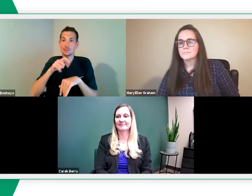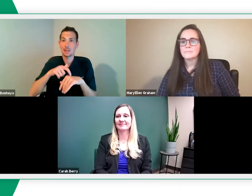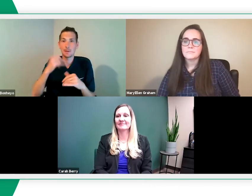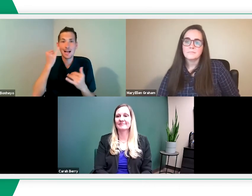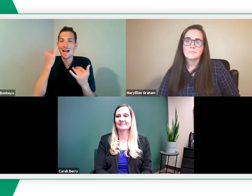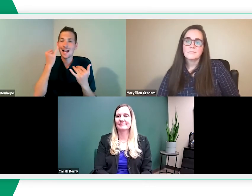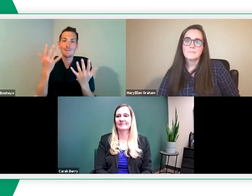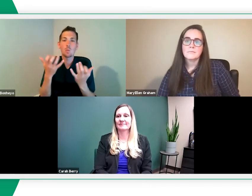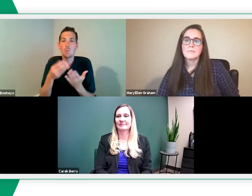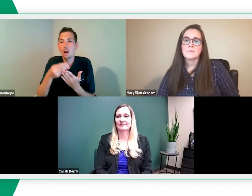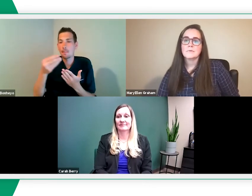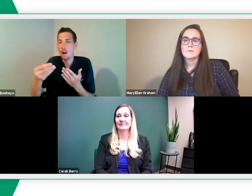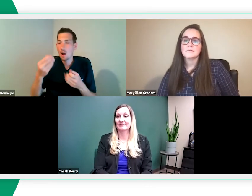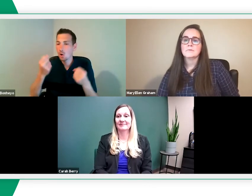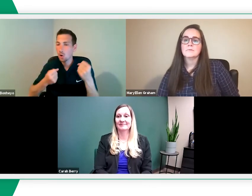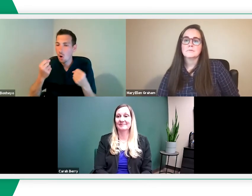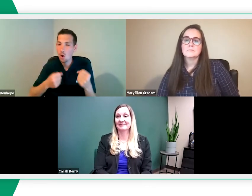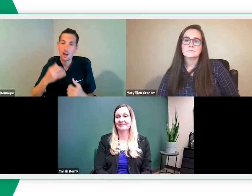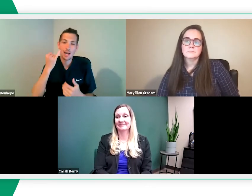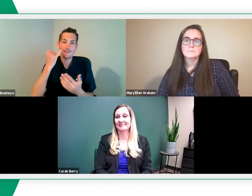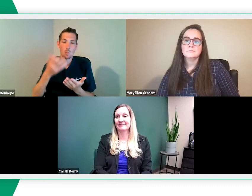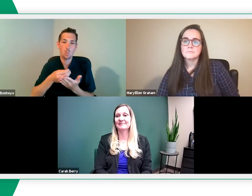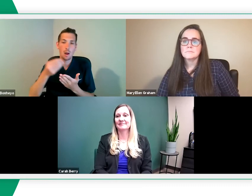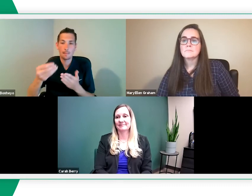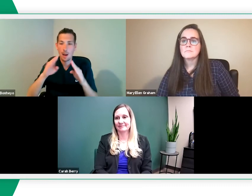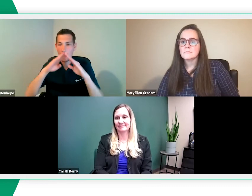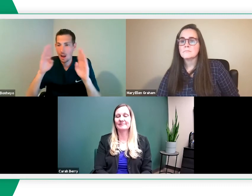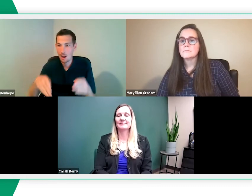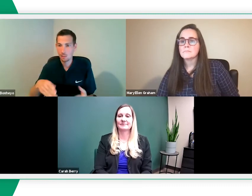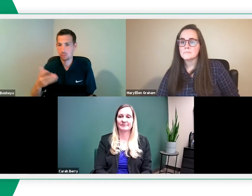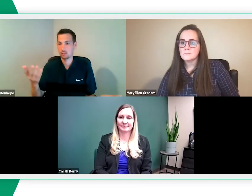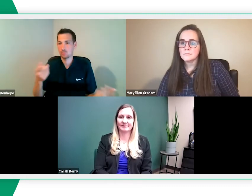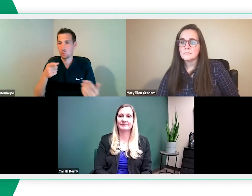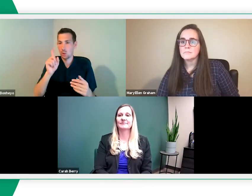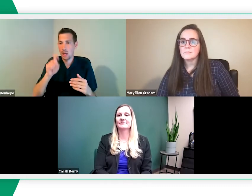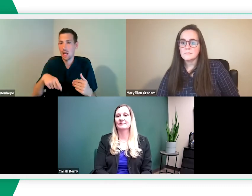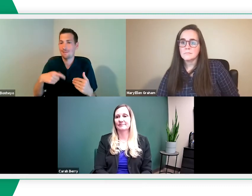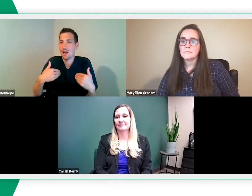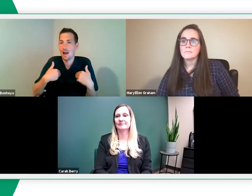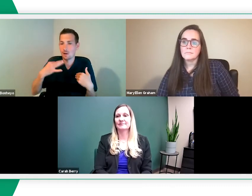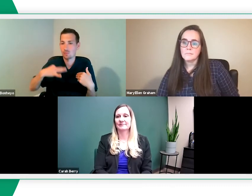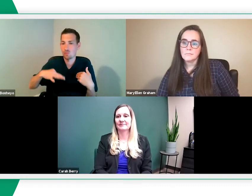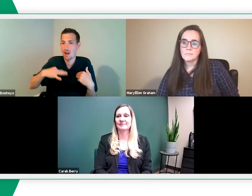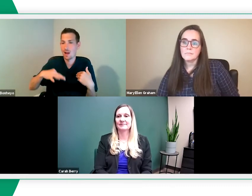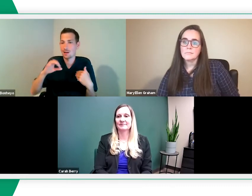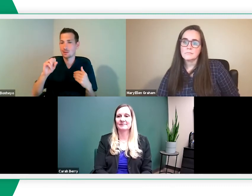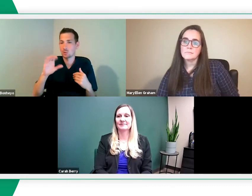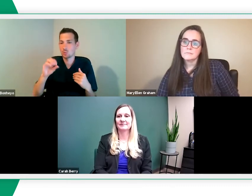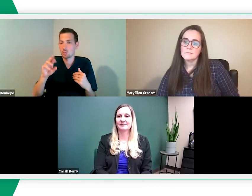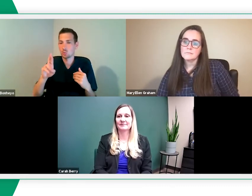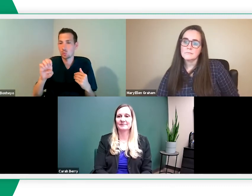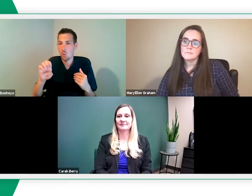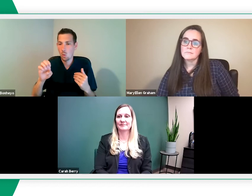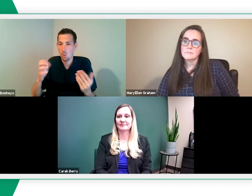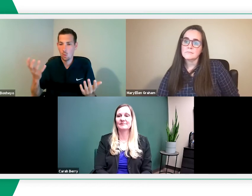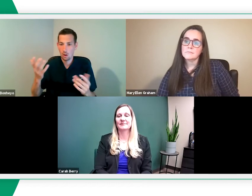also negative. It's always be careful. At the same time, you want to buy a car. If you want to buy a house, you have to